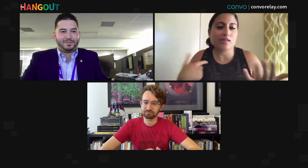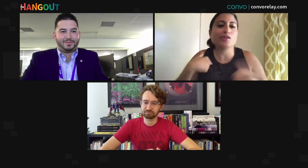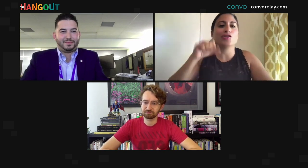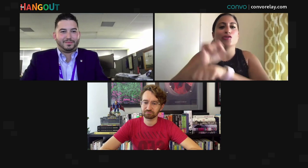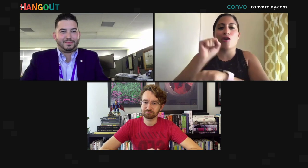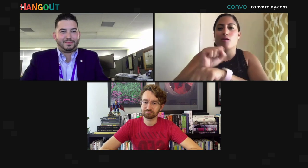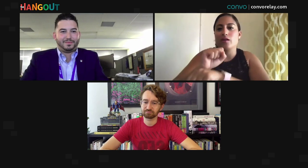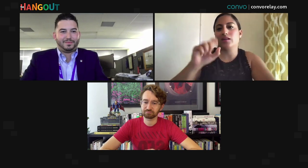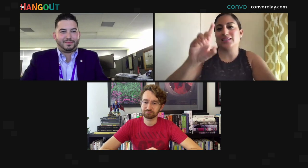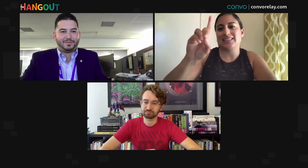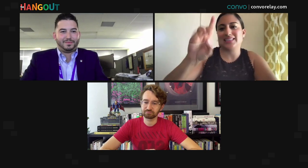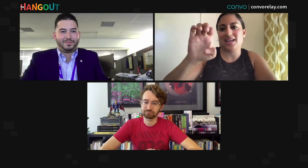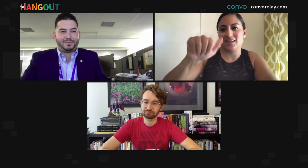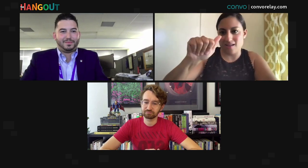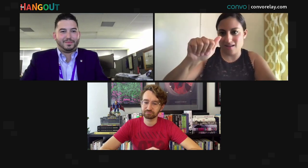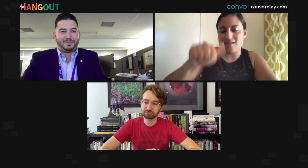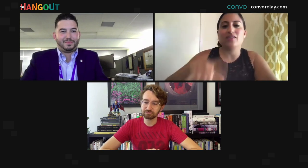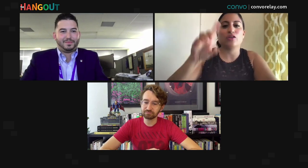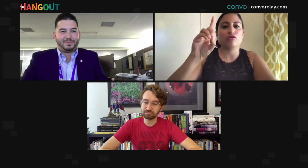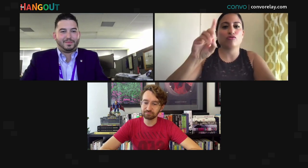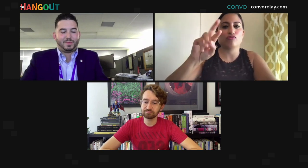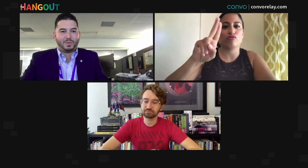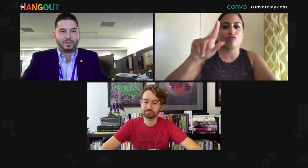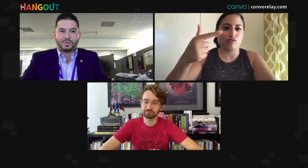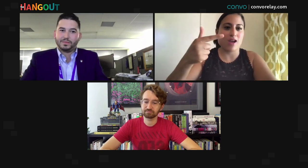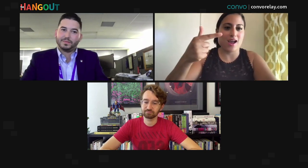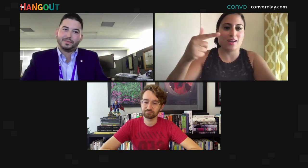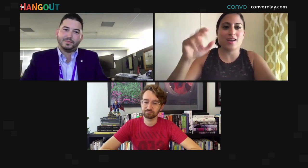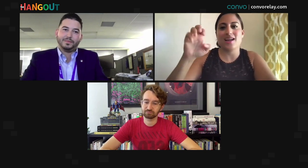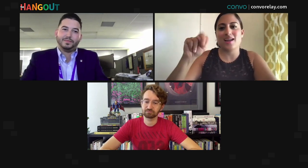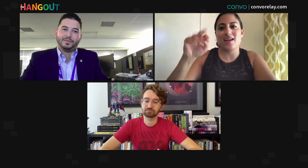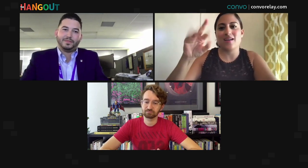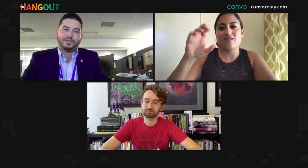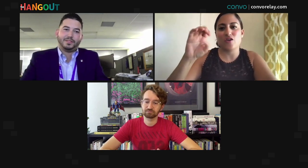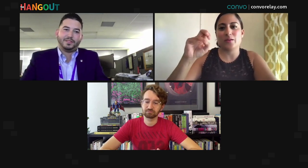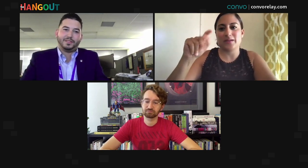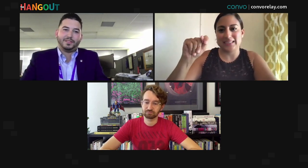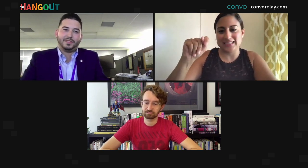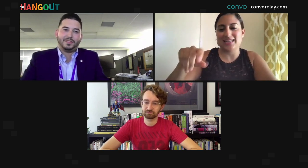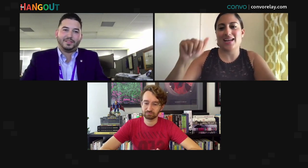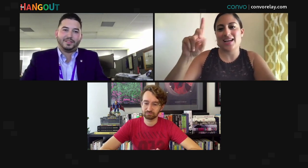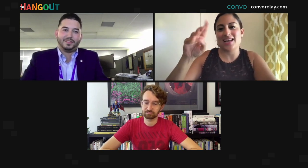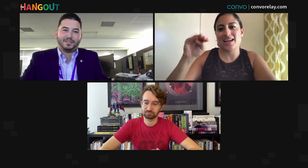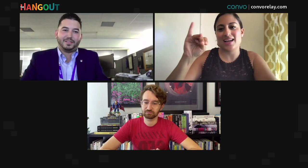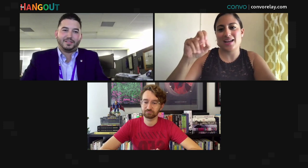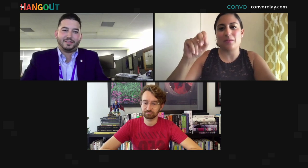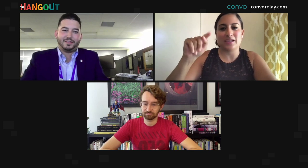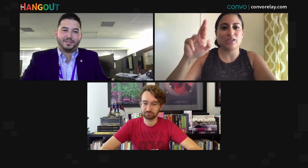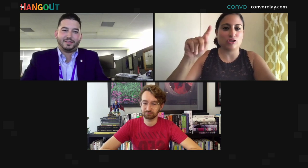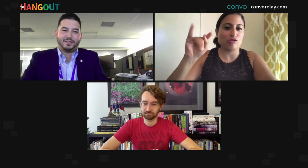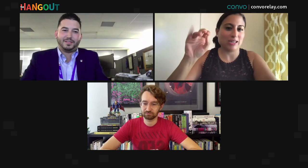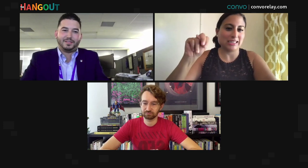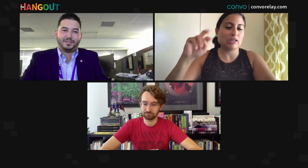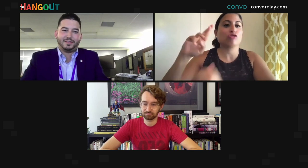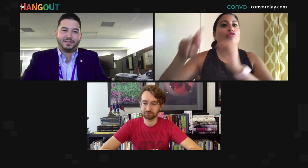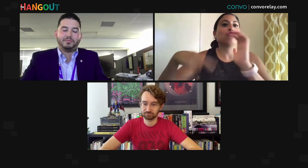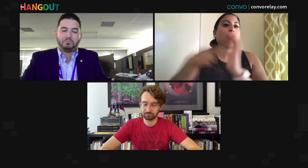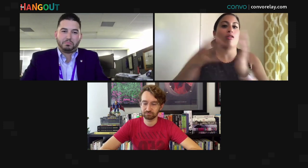give you a little bit of background for where I work. I work at the DEA, which is the Drug Enforcement Administration,